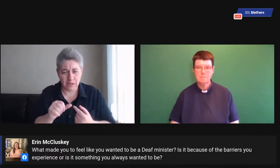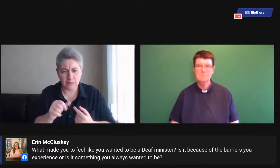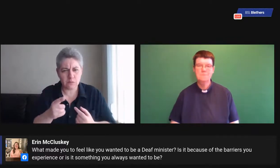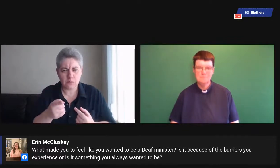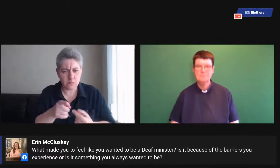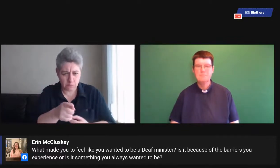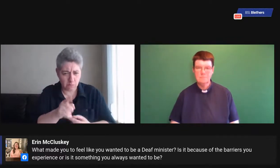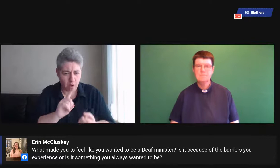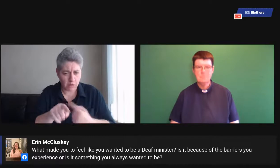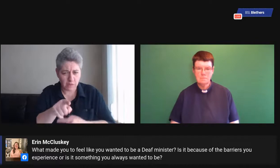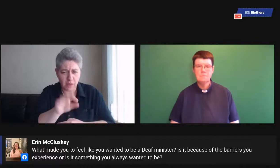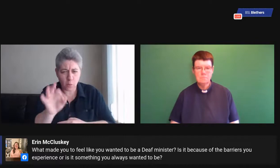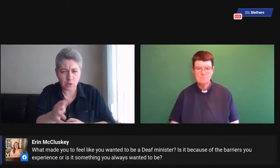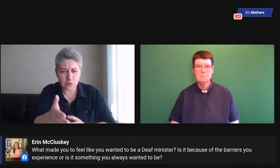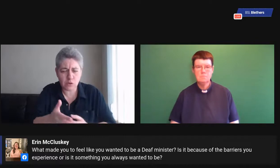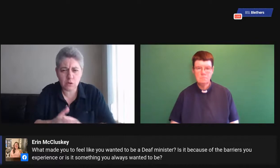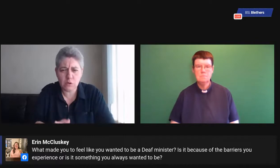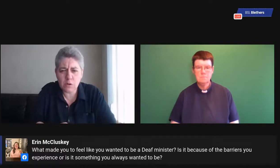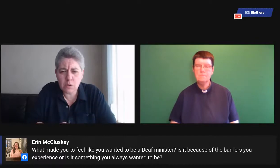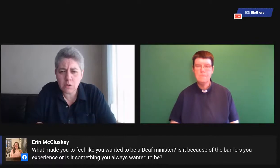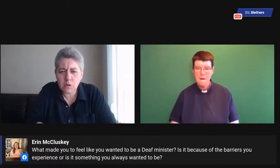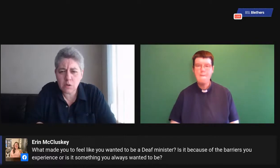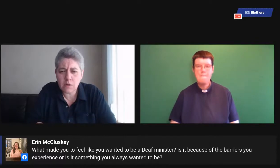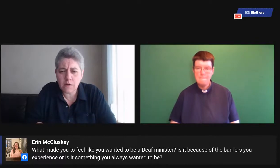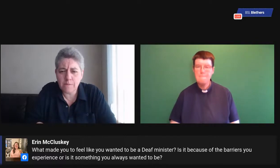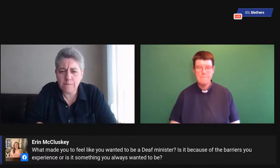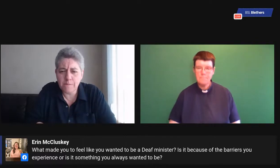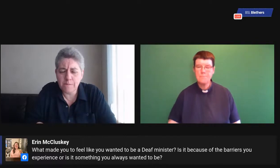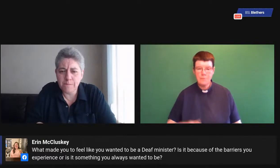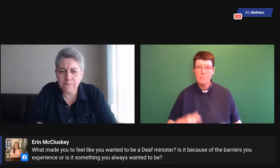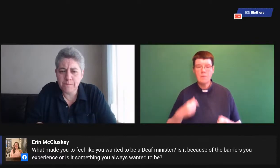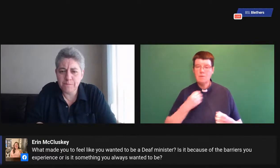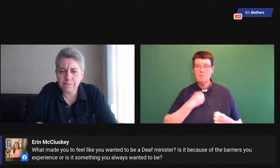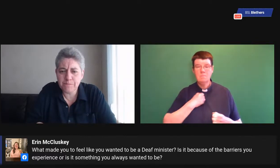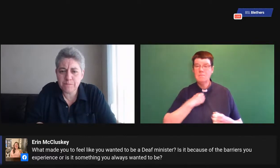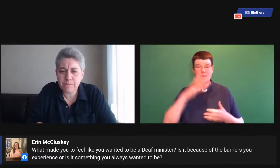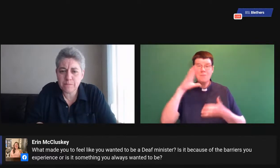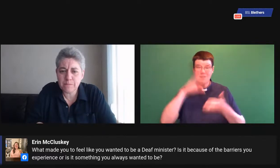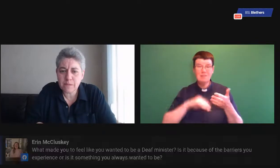that maybe influenced you?